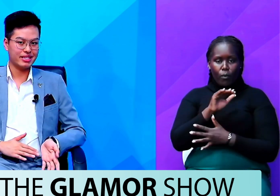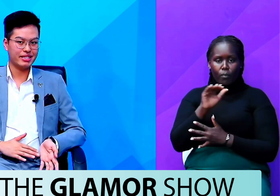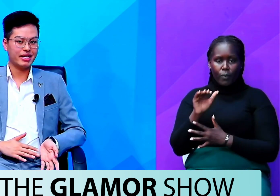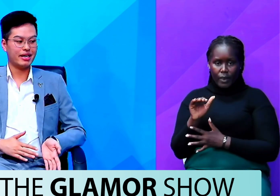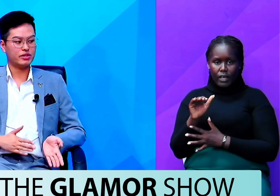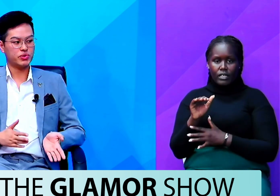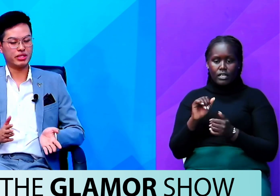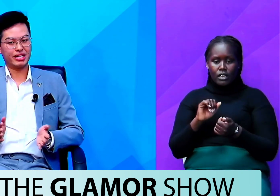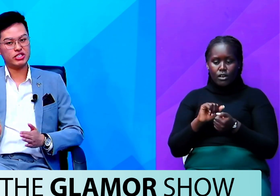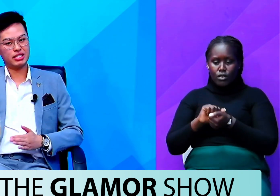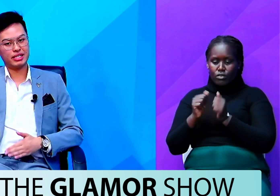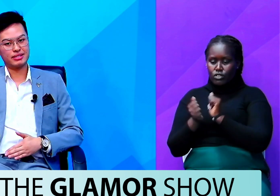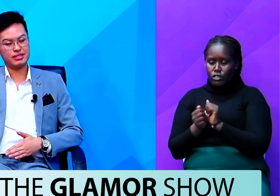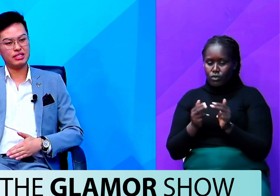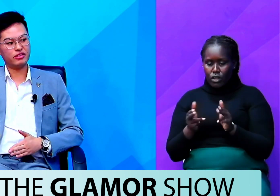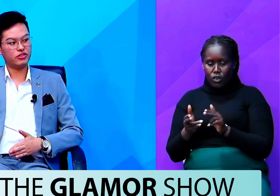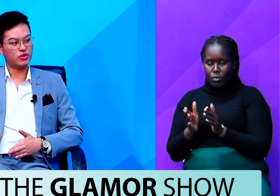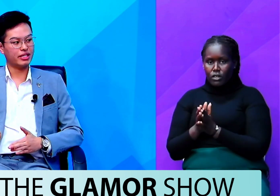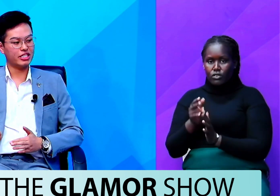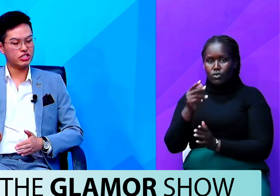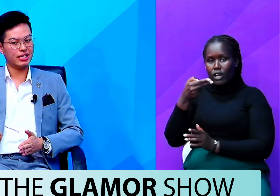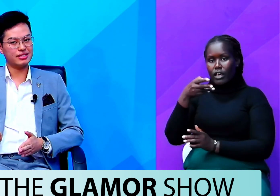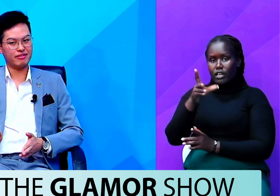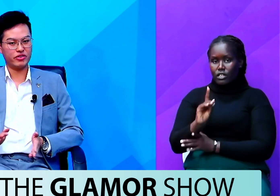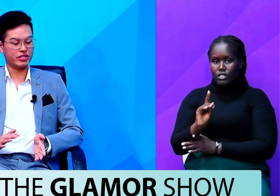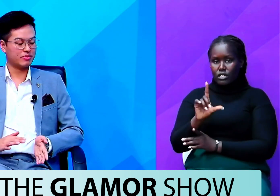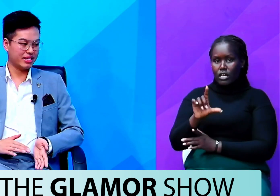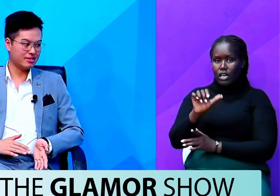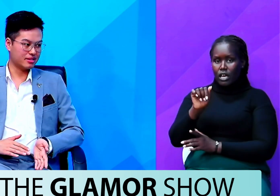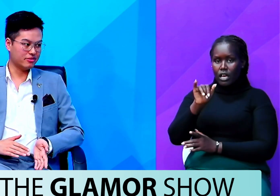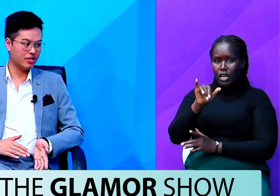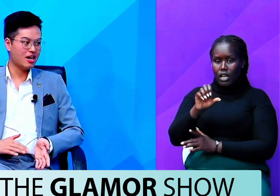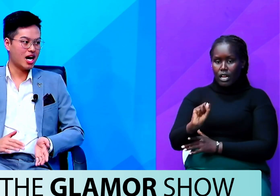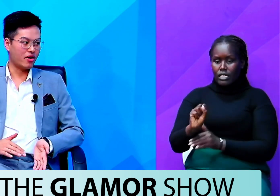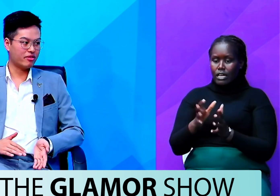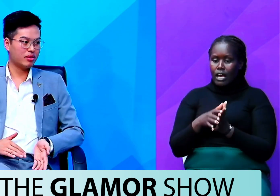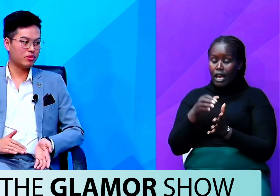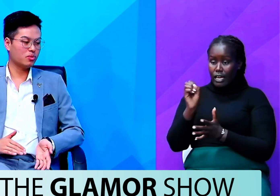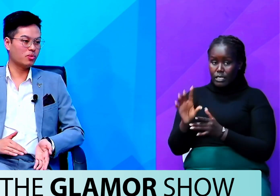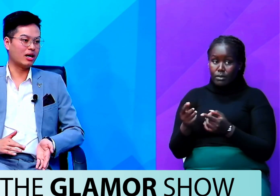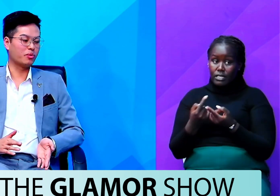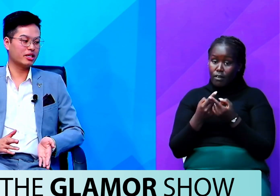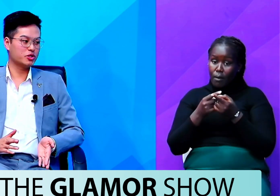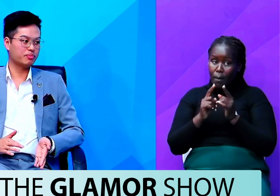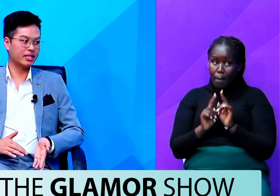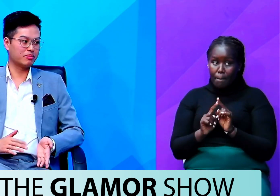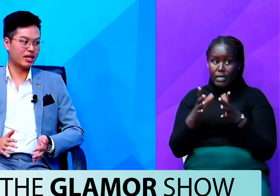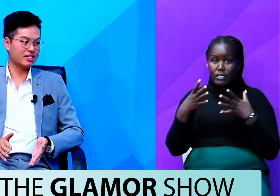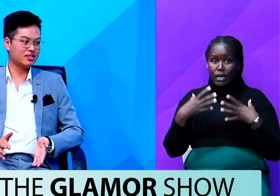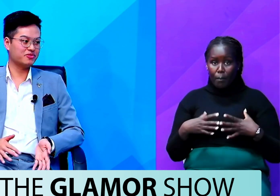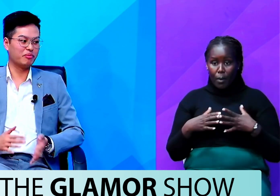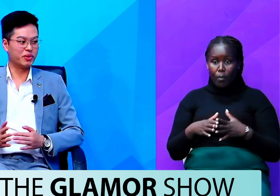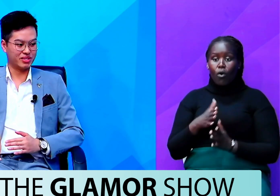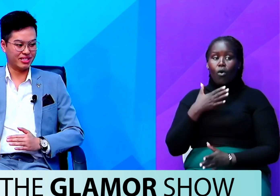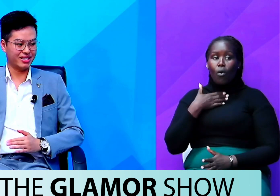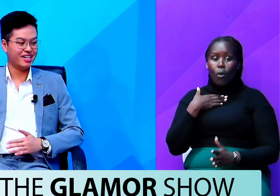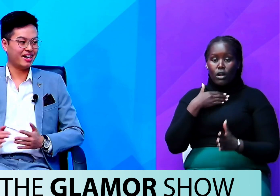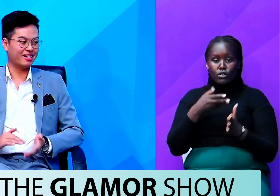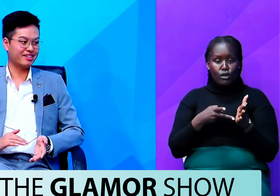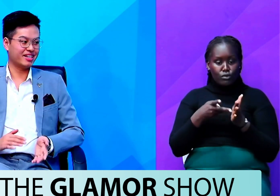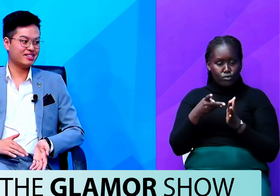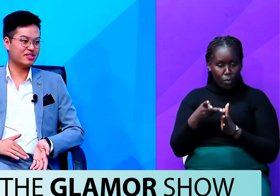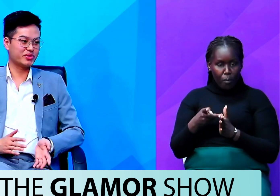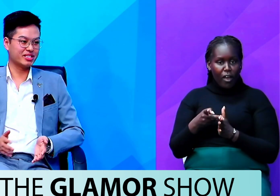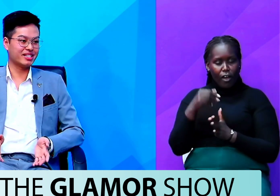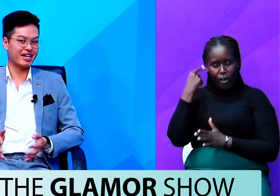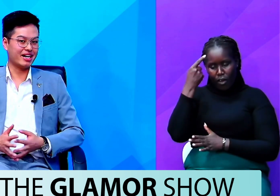lace to the HG lace. Even though the HG lace are very expensive, however, people are willing to pay the price for beauty,